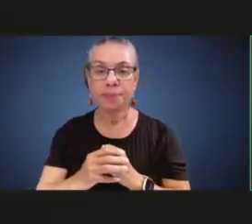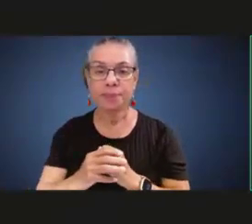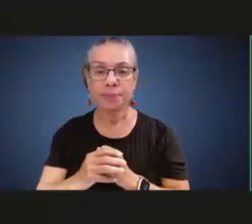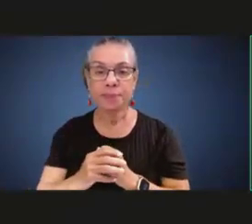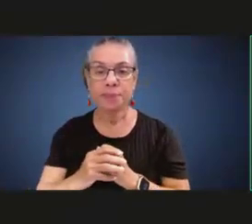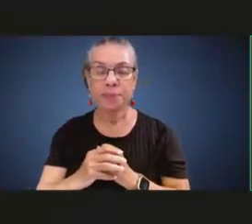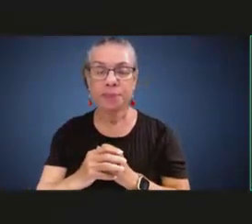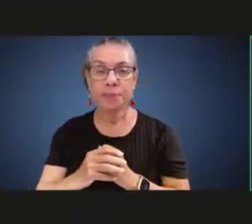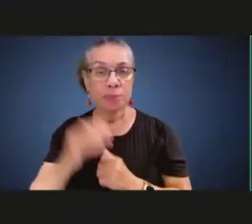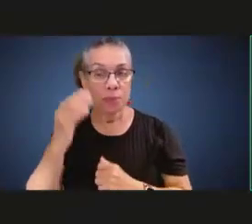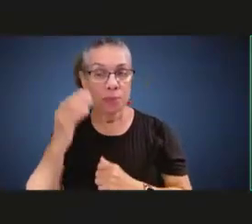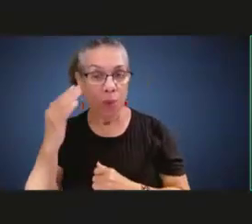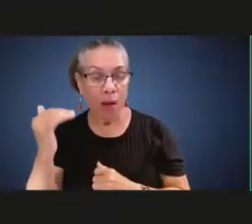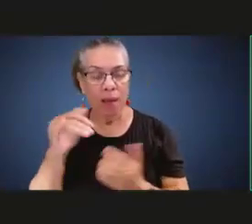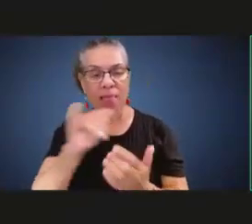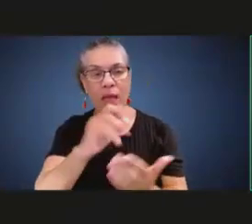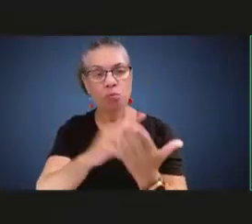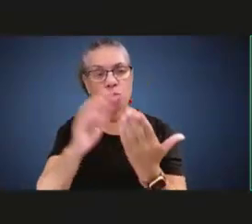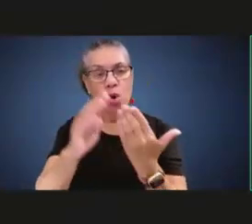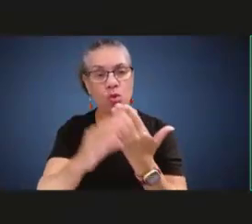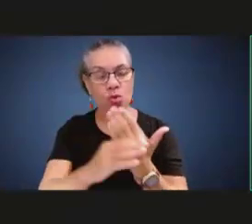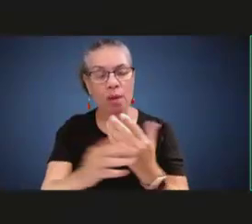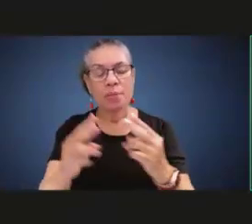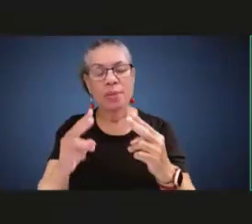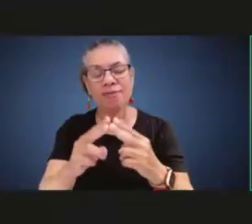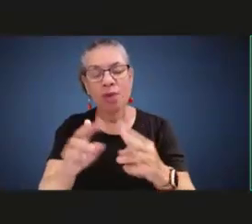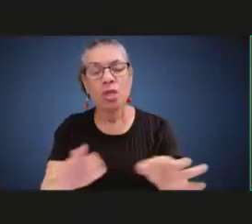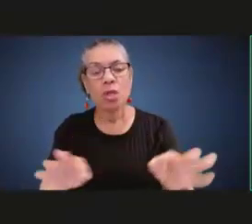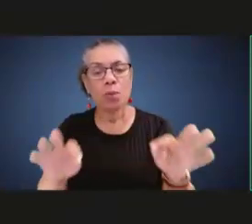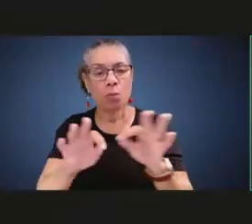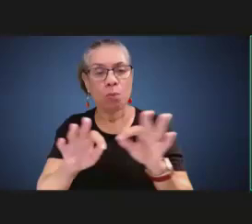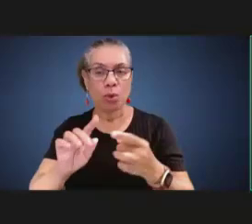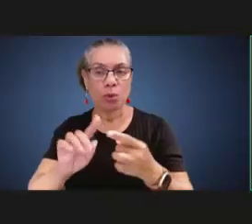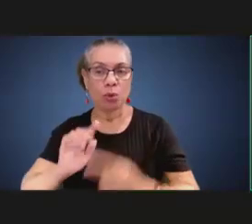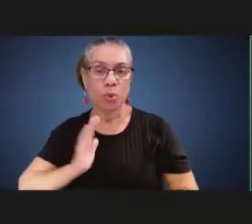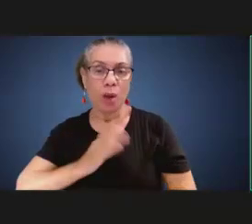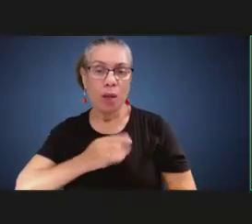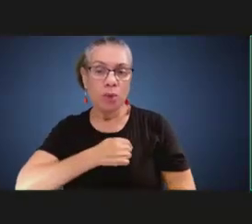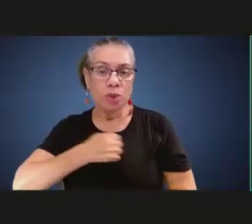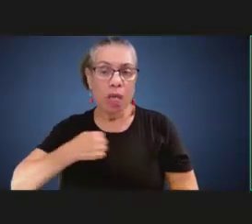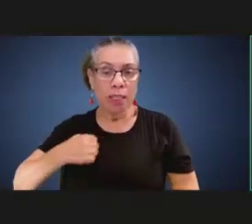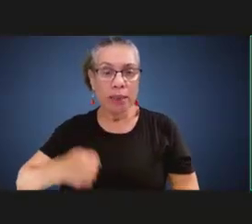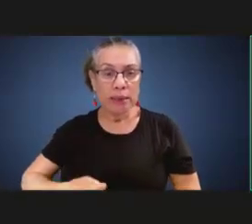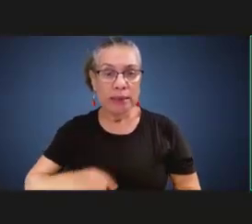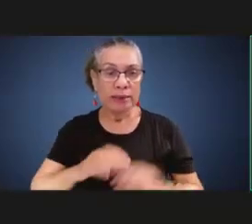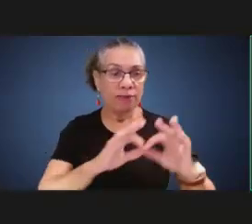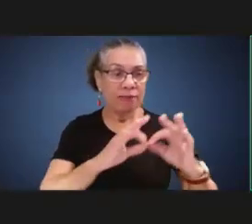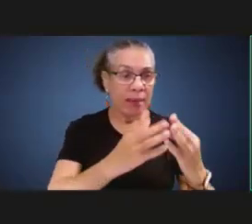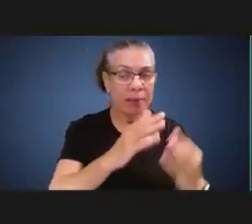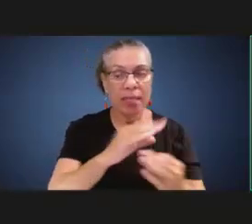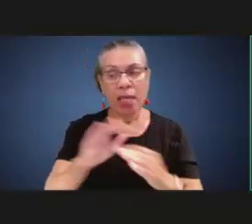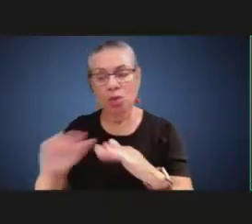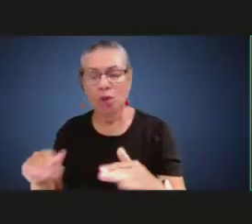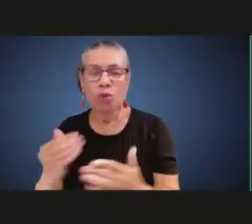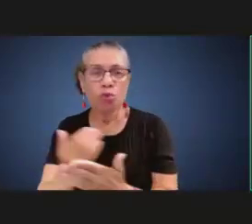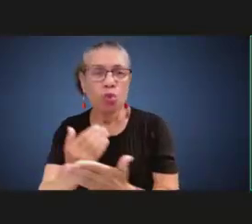because the program is very important to our Chinese families and children, especially for new immigrants. They don't